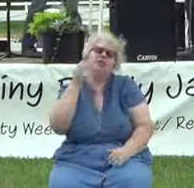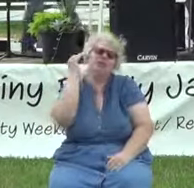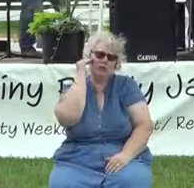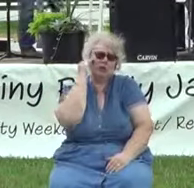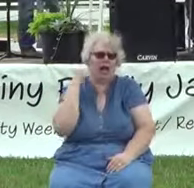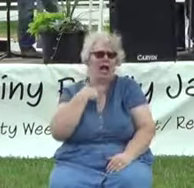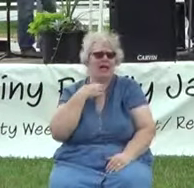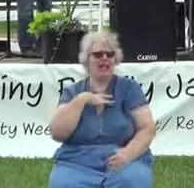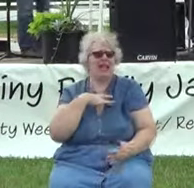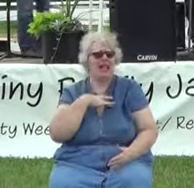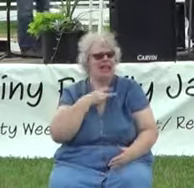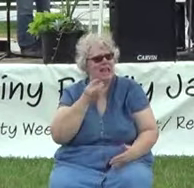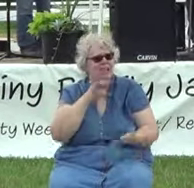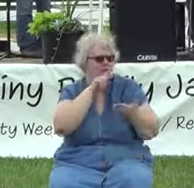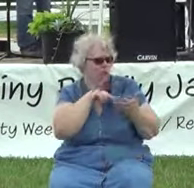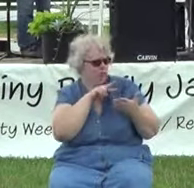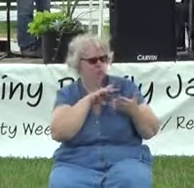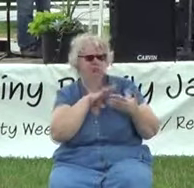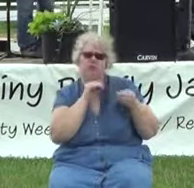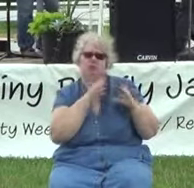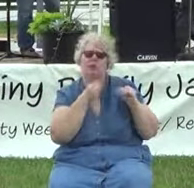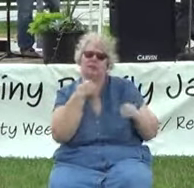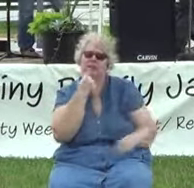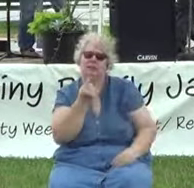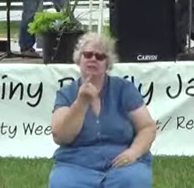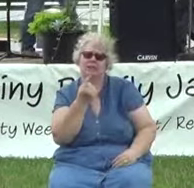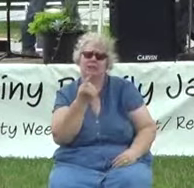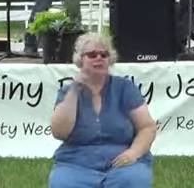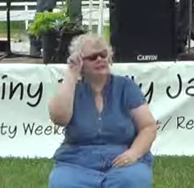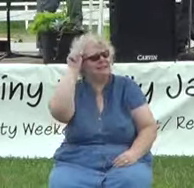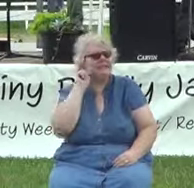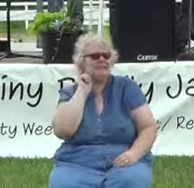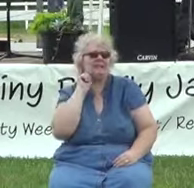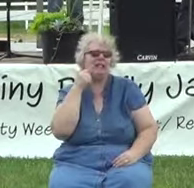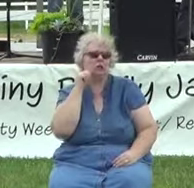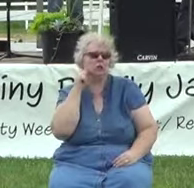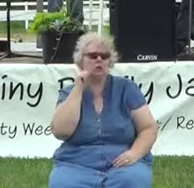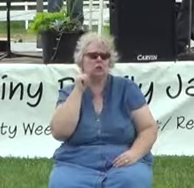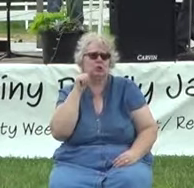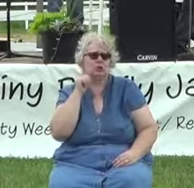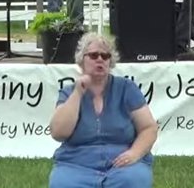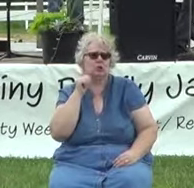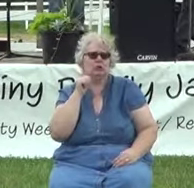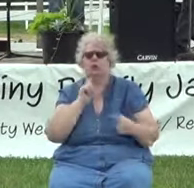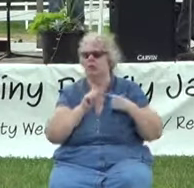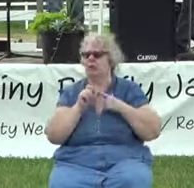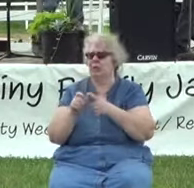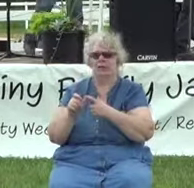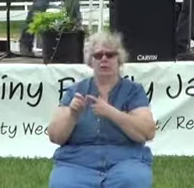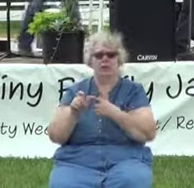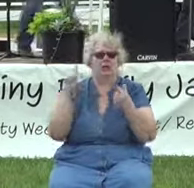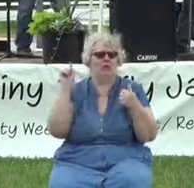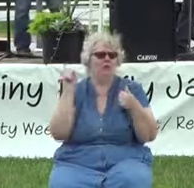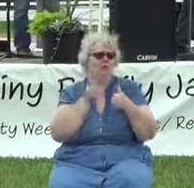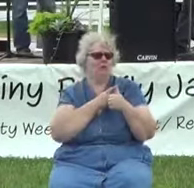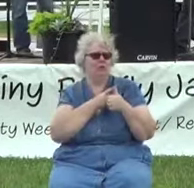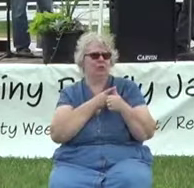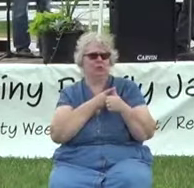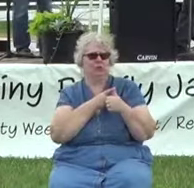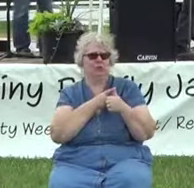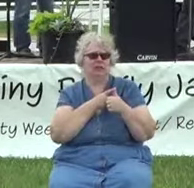had read a story one time where this teenage girl, she ran home and said, "Mom, after all those years of first aid class, I finally got to put